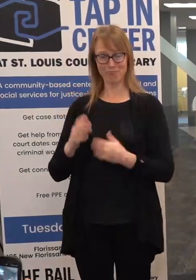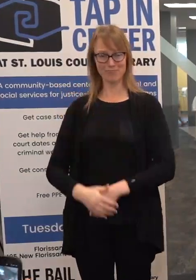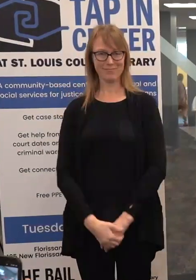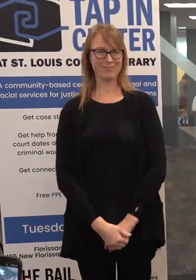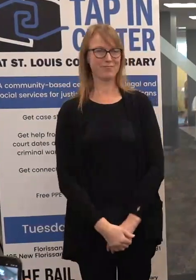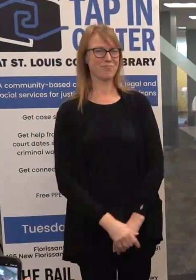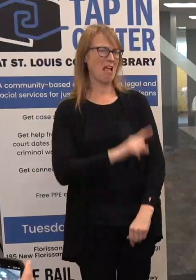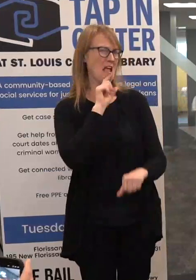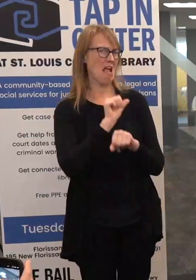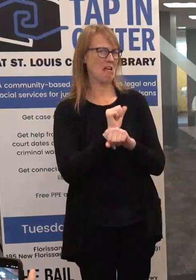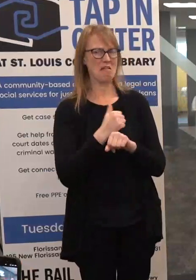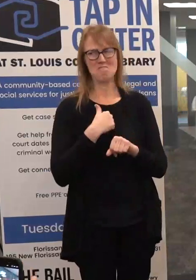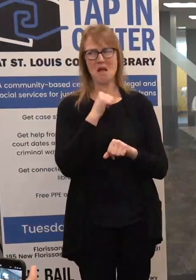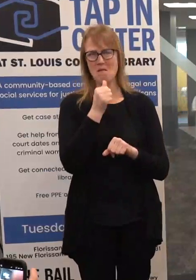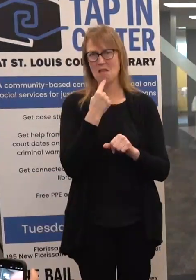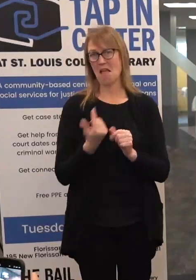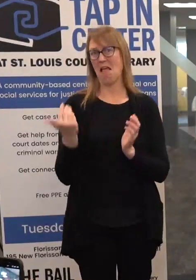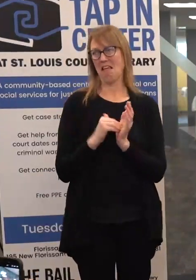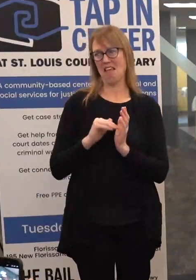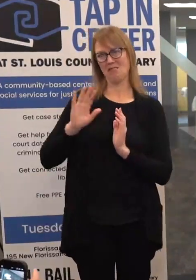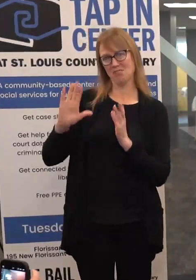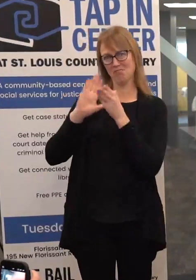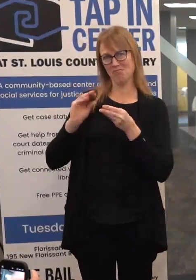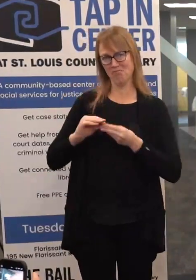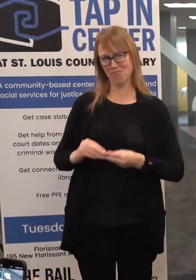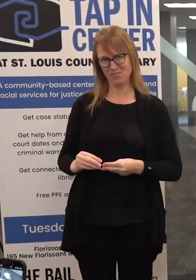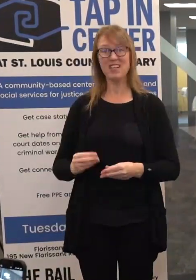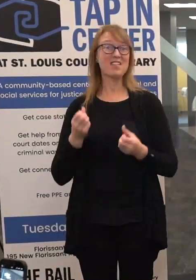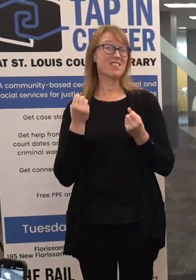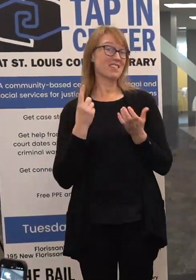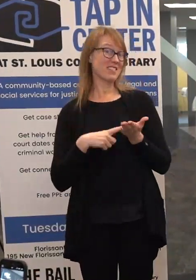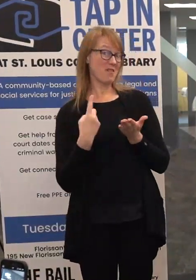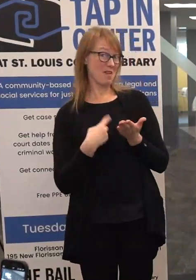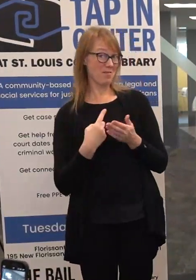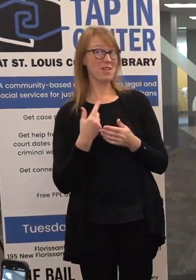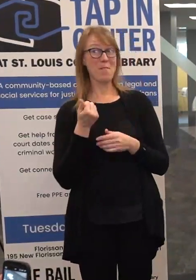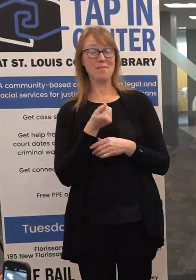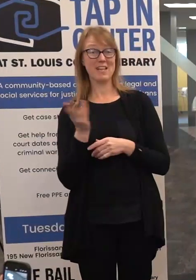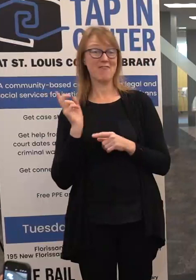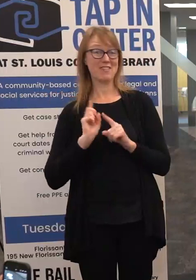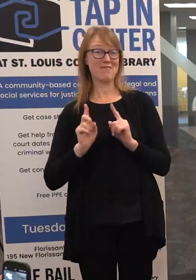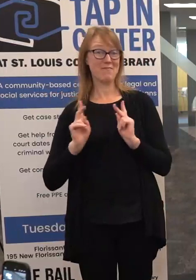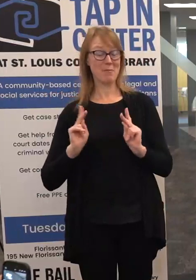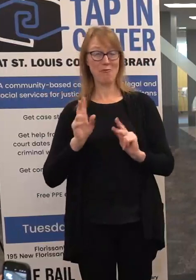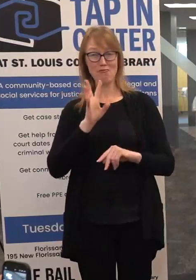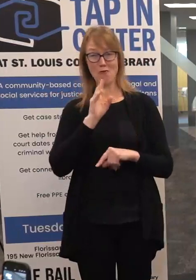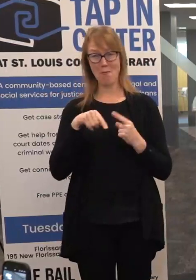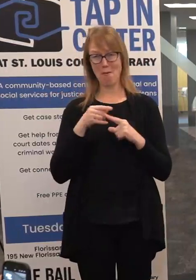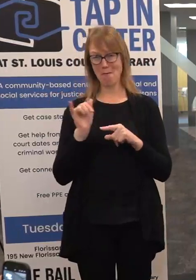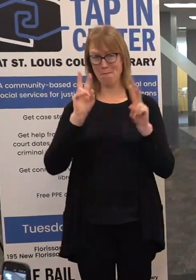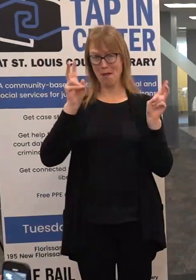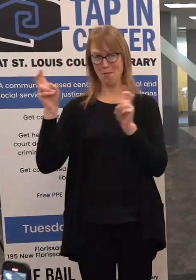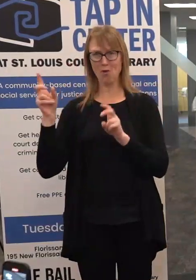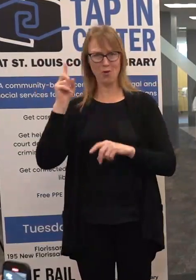Well, actually, I won't reiterate a lot of what he just said. So sometimes when you have multiple people speaking about things, you hear some of the same information, so I won't repeat a lot of